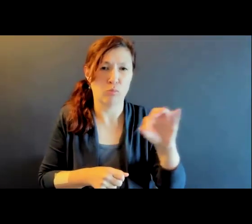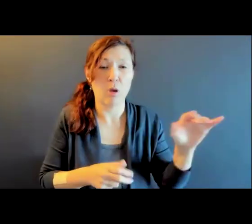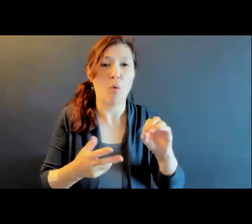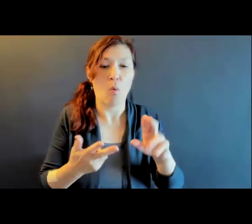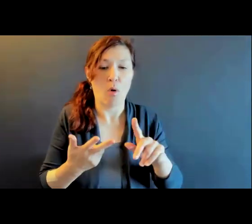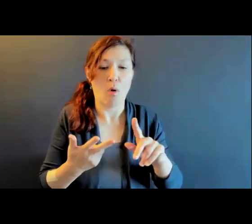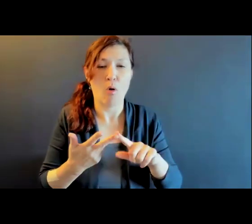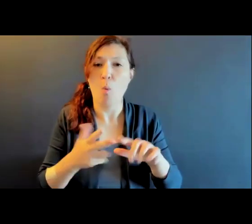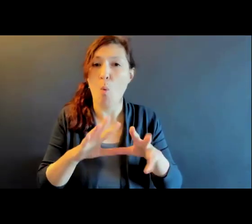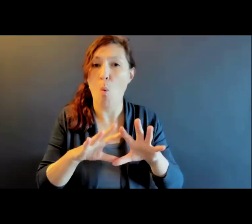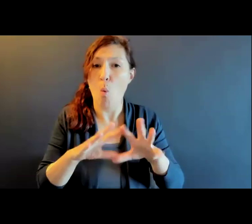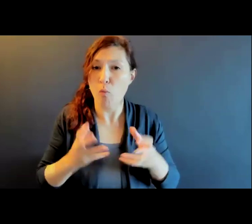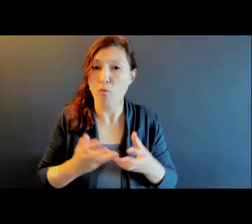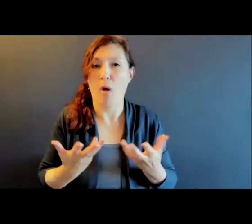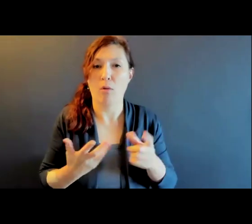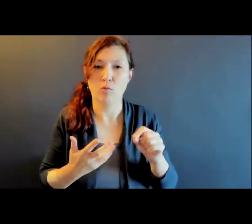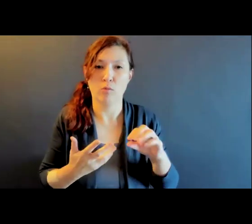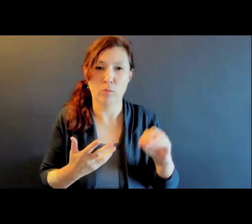Given all these